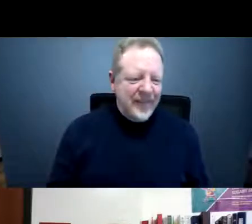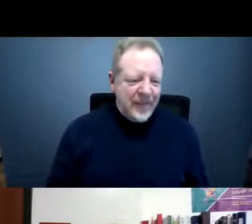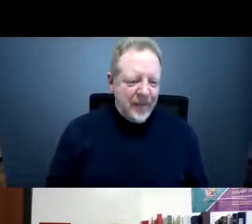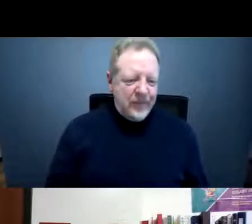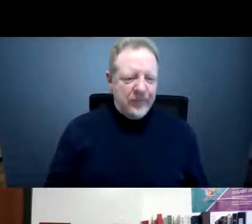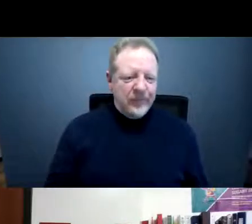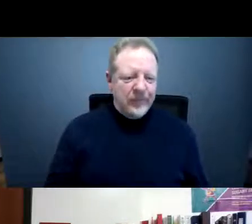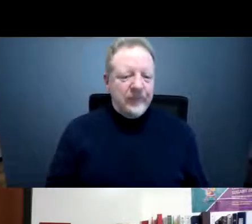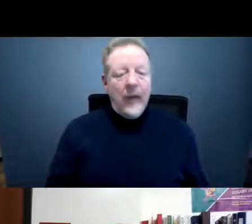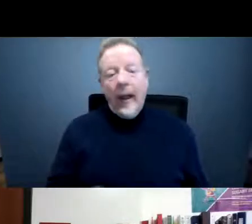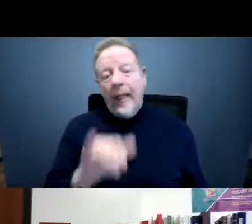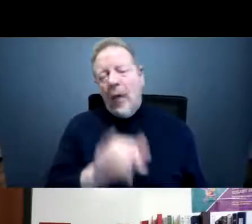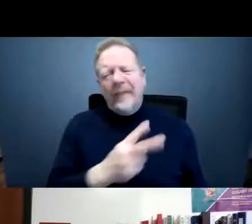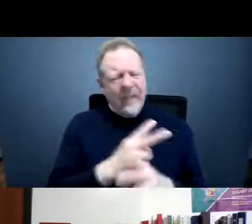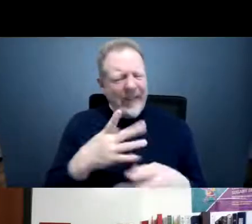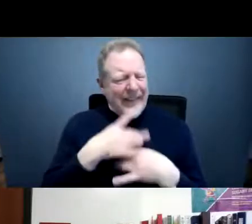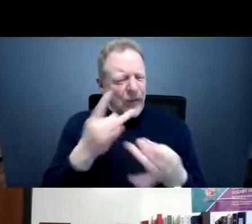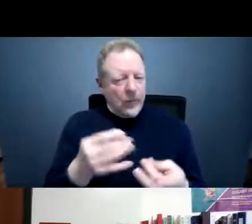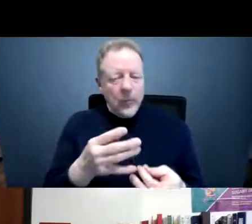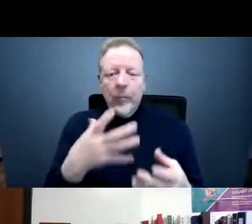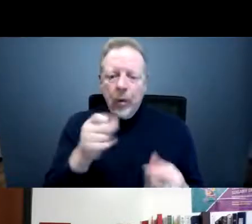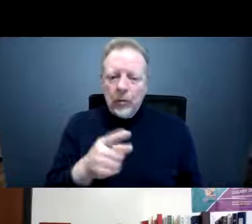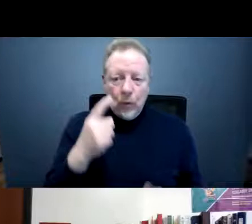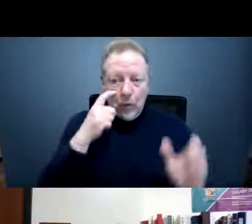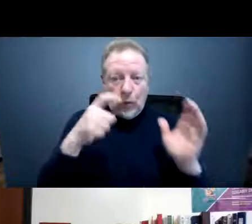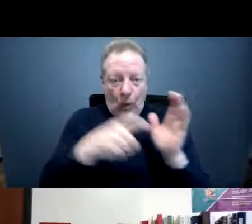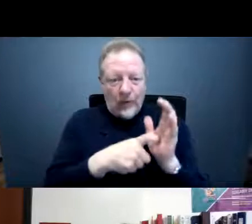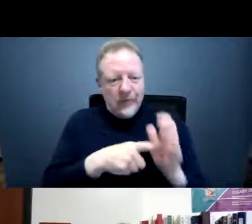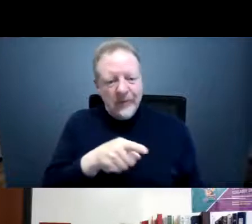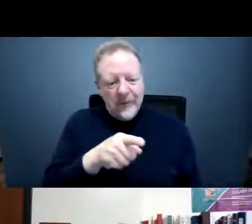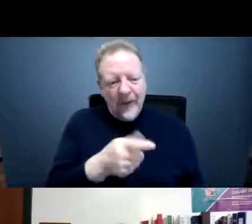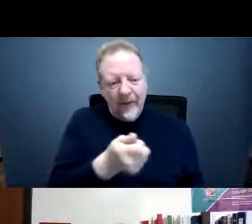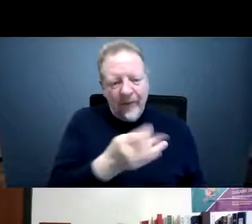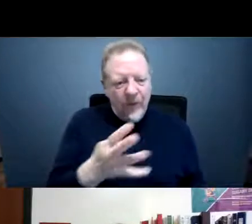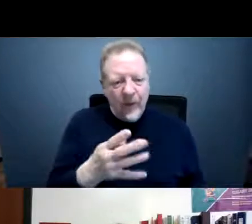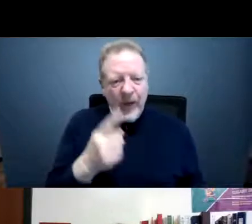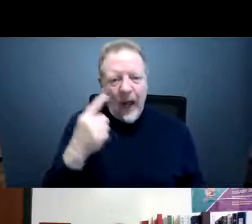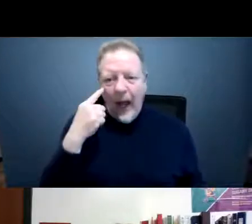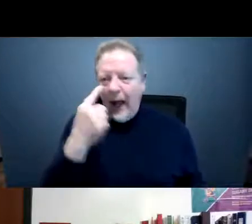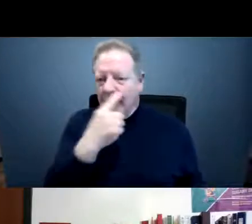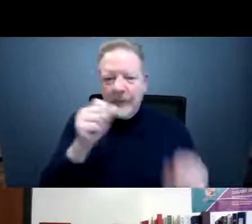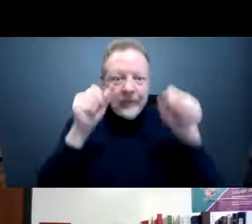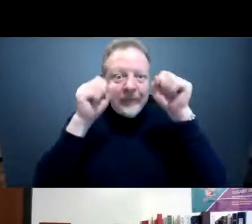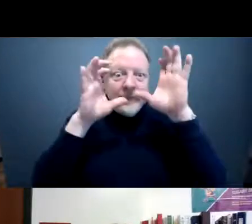And this was interesting because you could see a few eyes light up after that video,